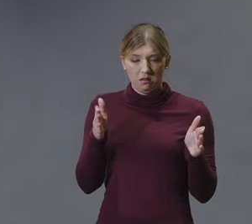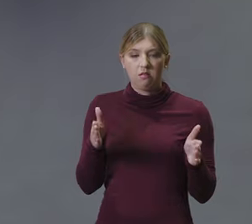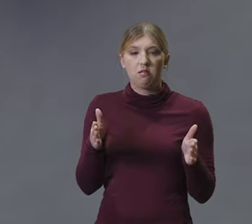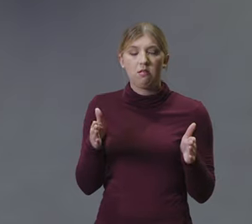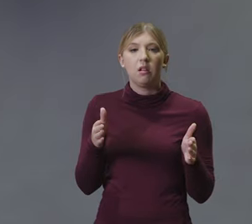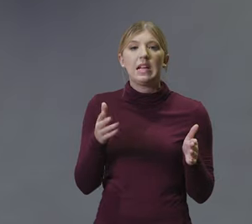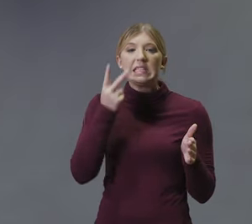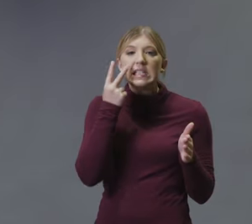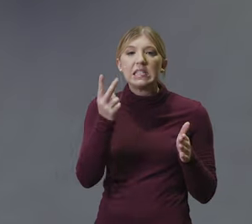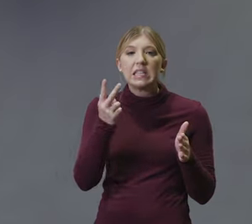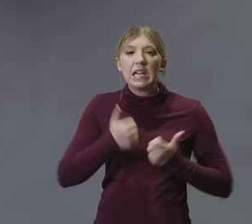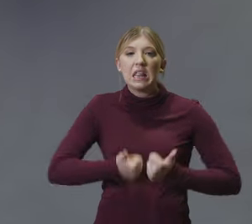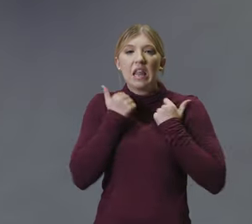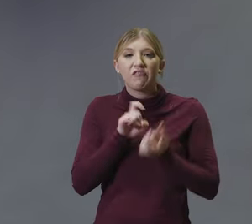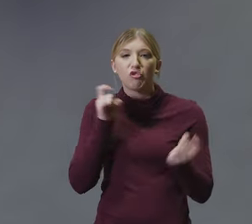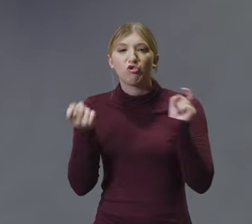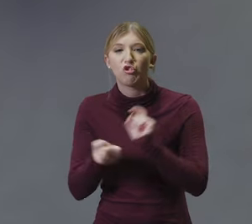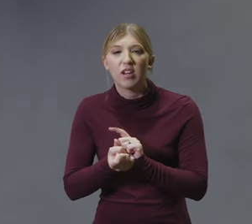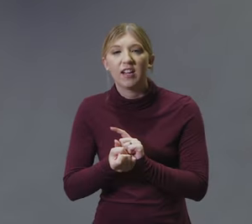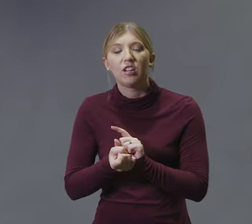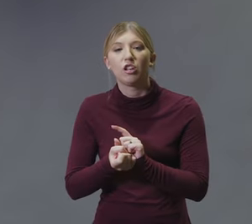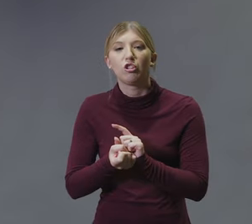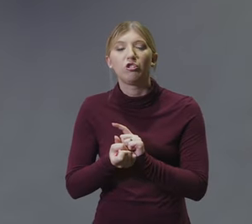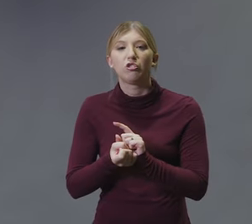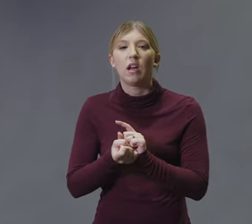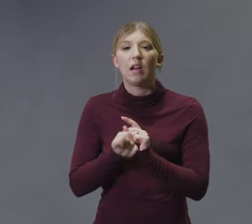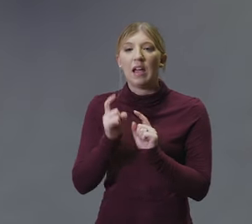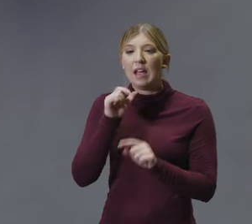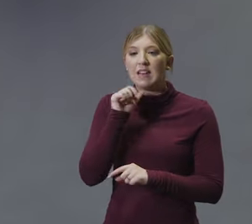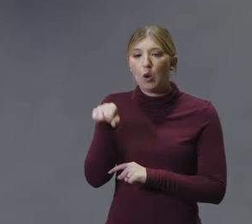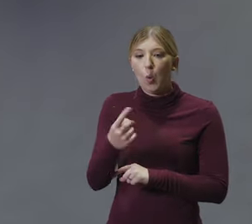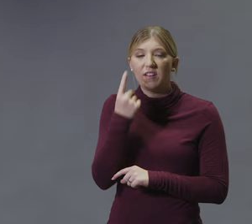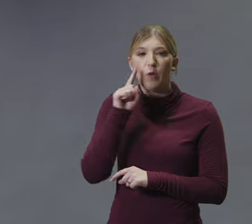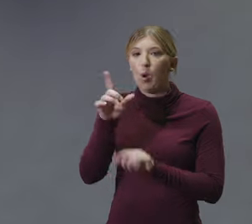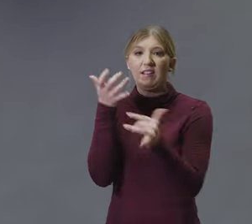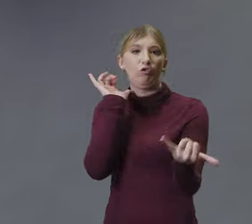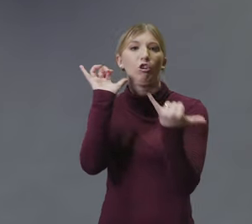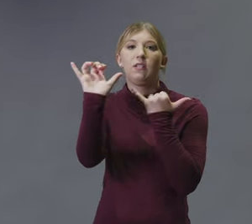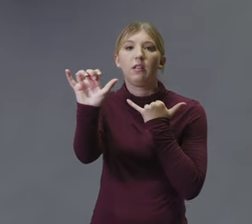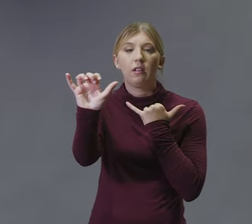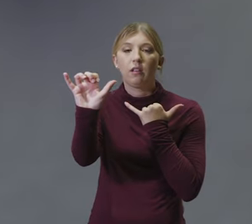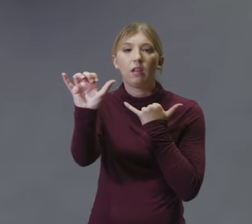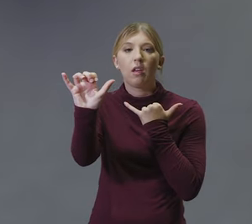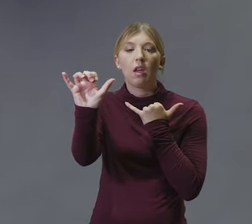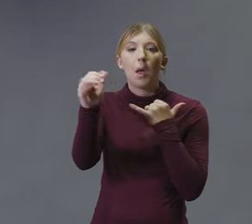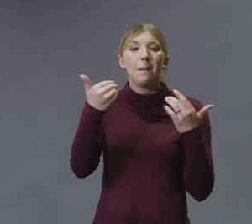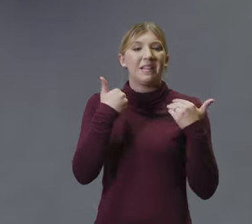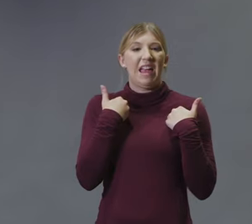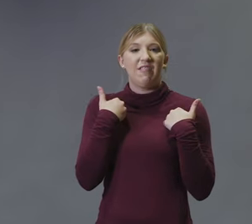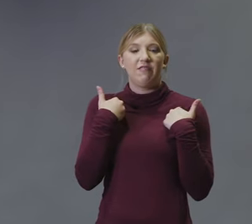to wanting to see lives changed, isn't just to see lives changed for eternity, but to